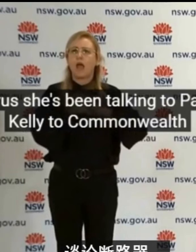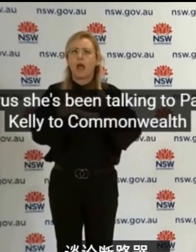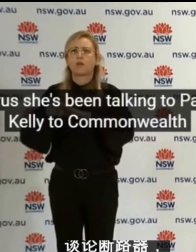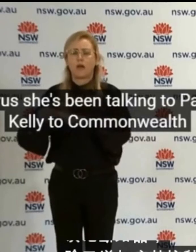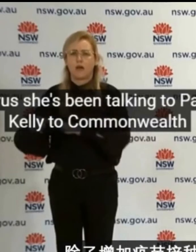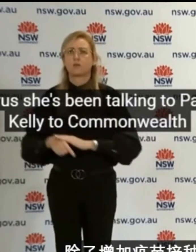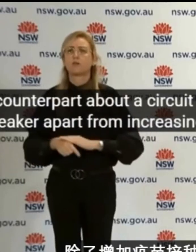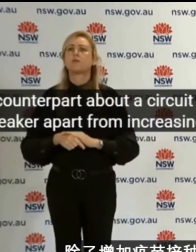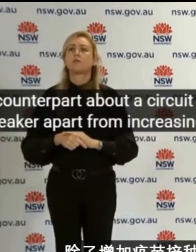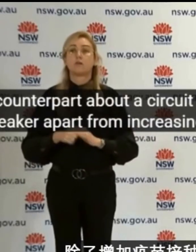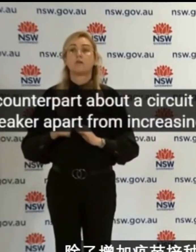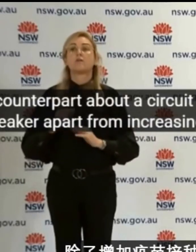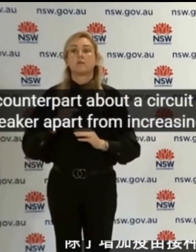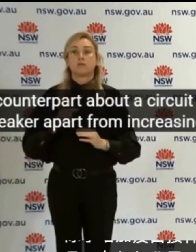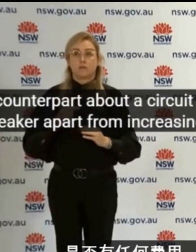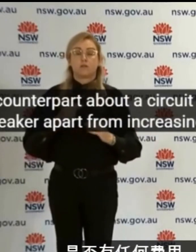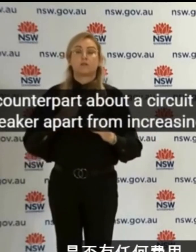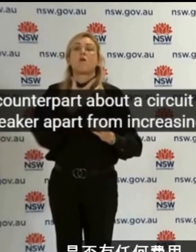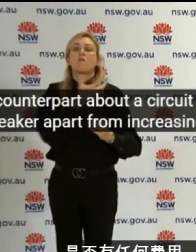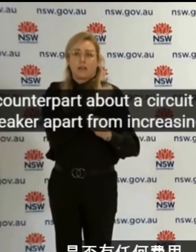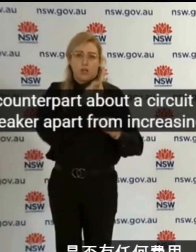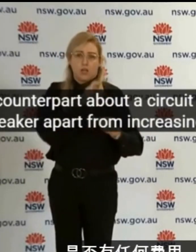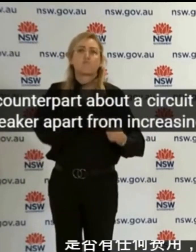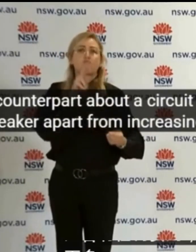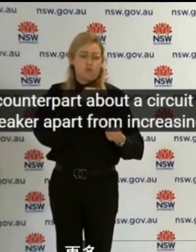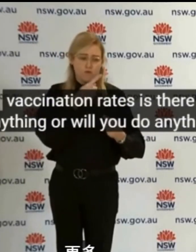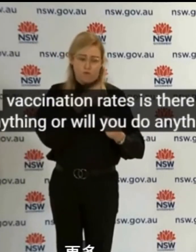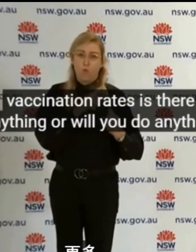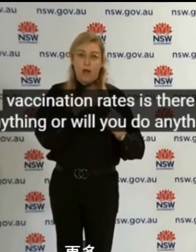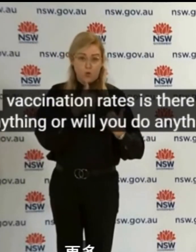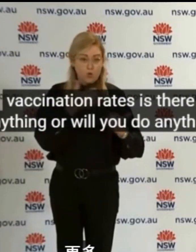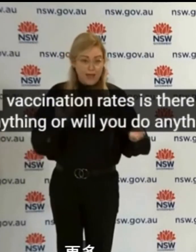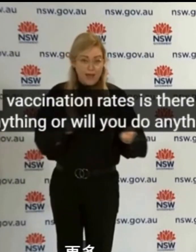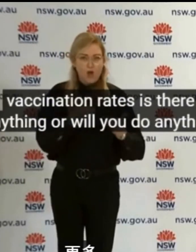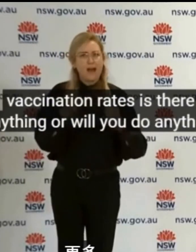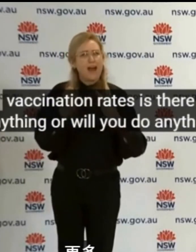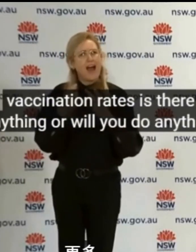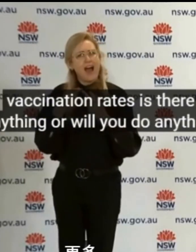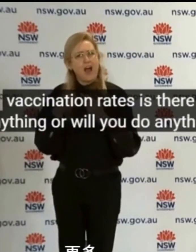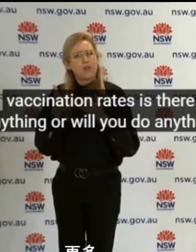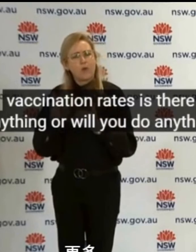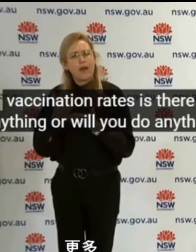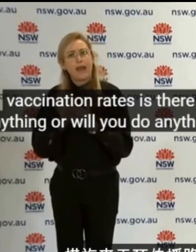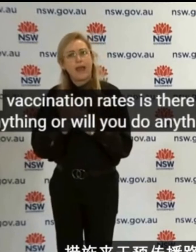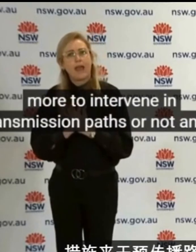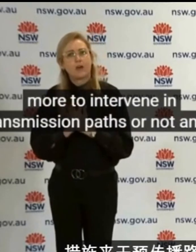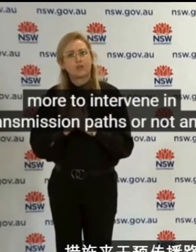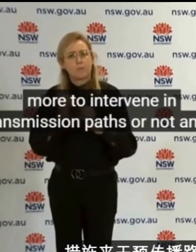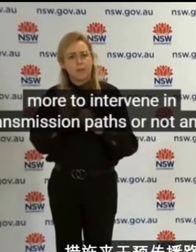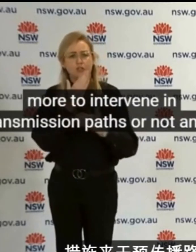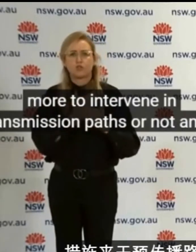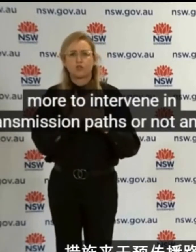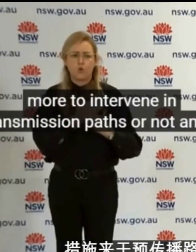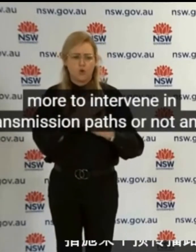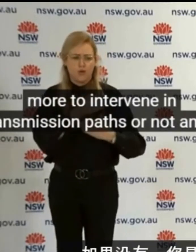rates, is there anything, or will you do anything more to intervene in transmission paths or not? And if not, will